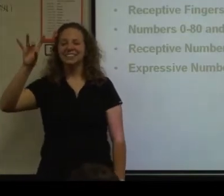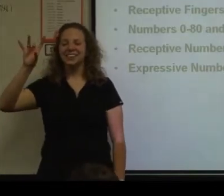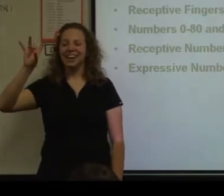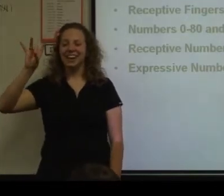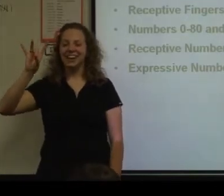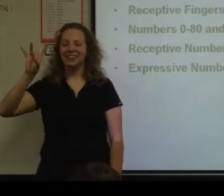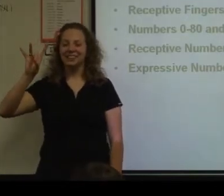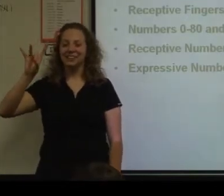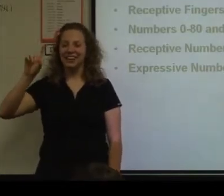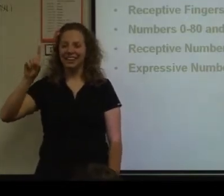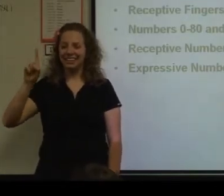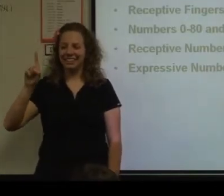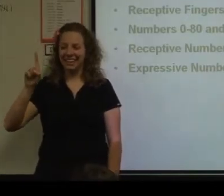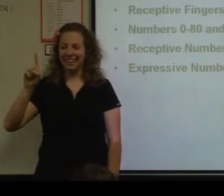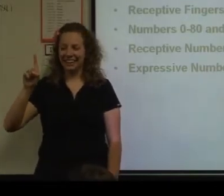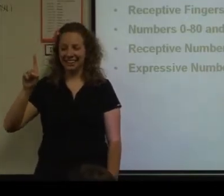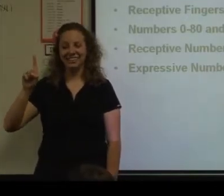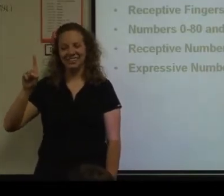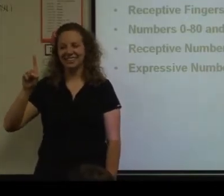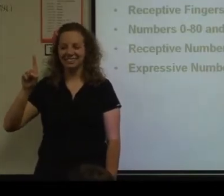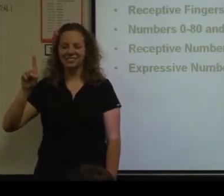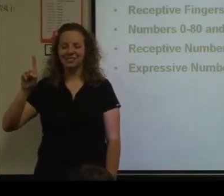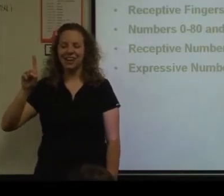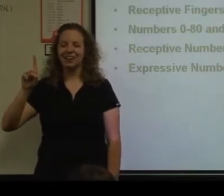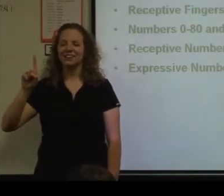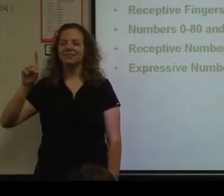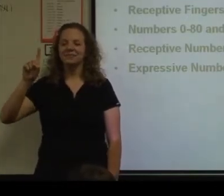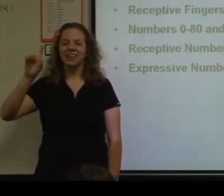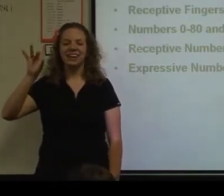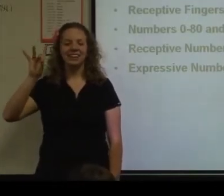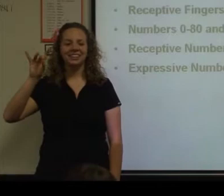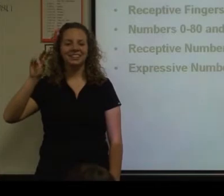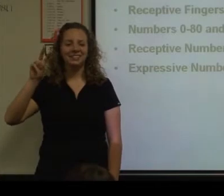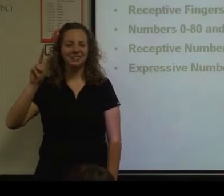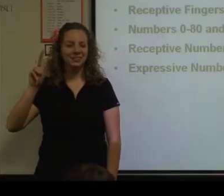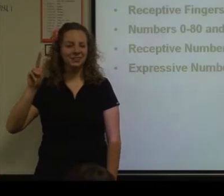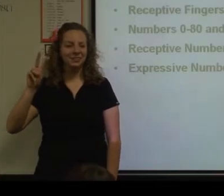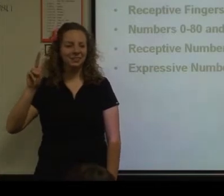so 81. No, go get it. 82,